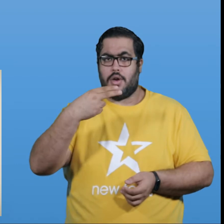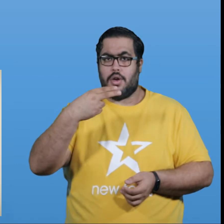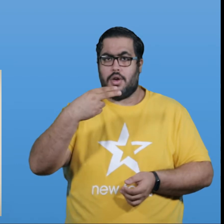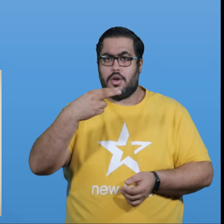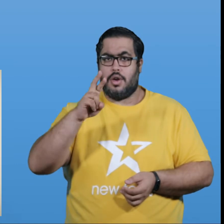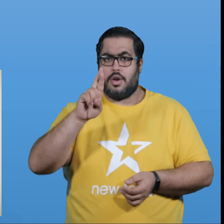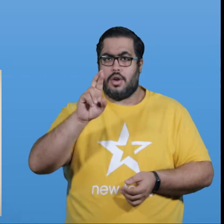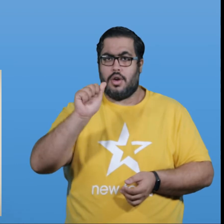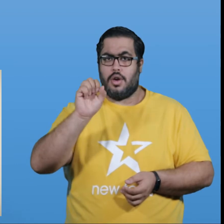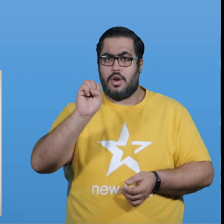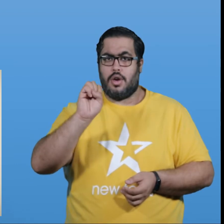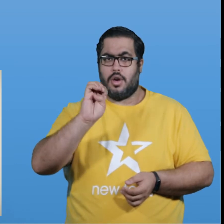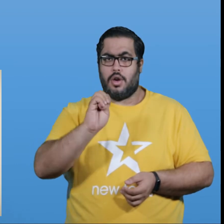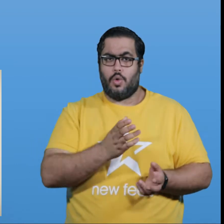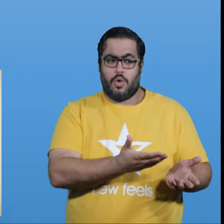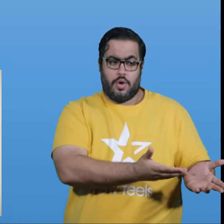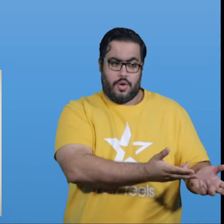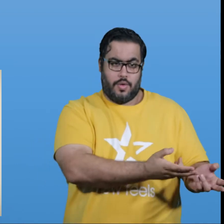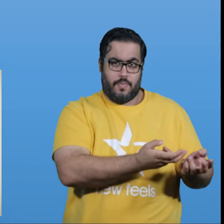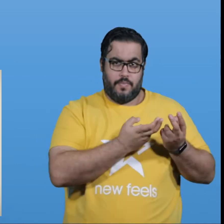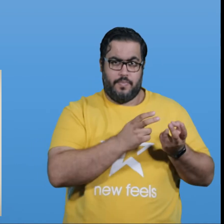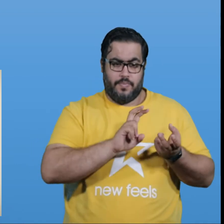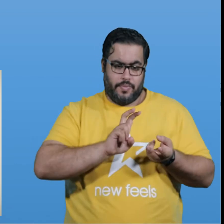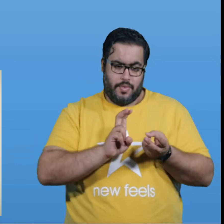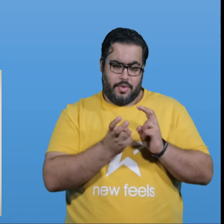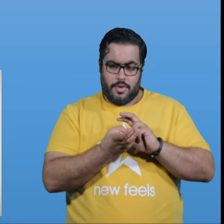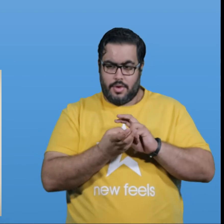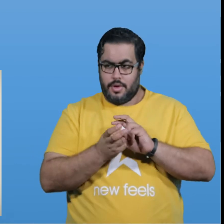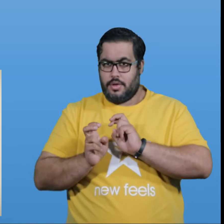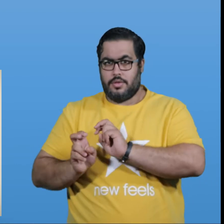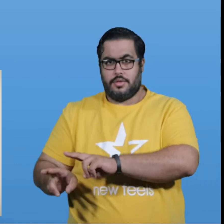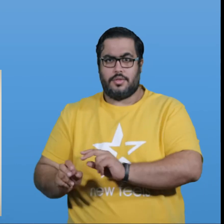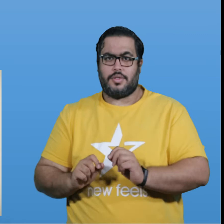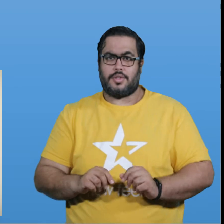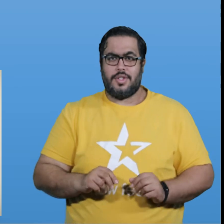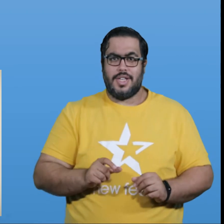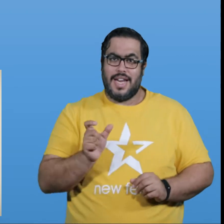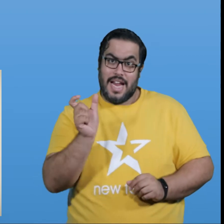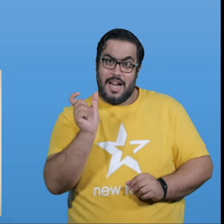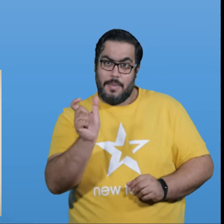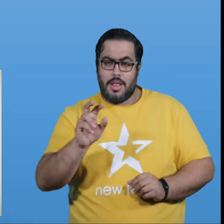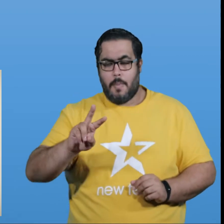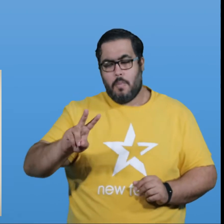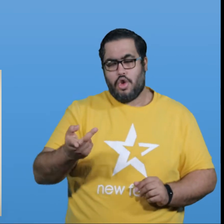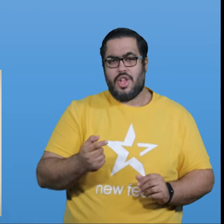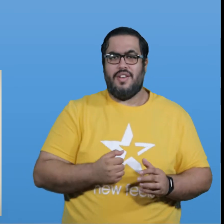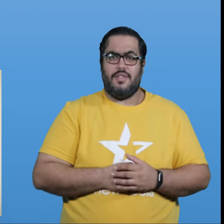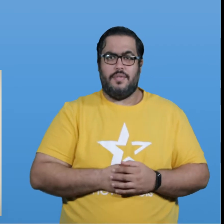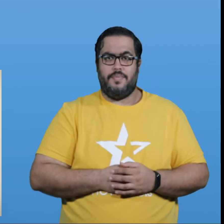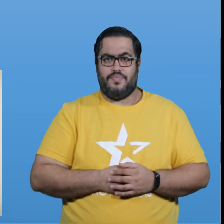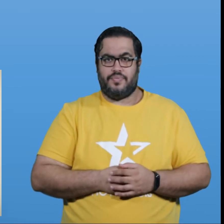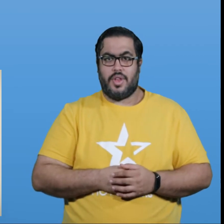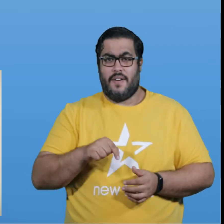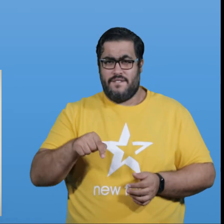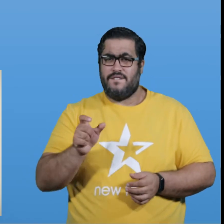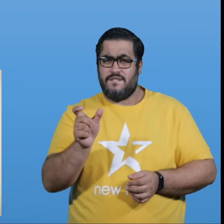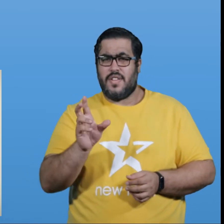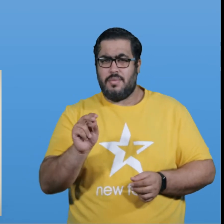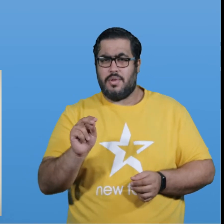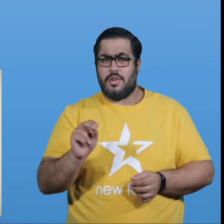rephrase or reword. The type of script chosen for the stamp is known in Arabic as thuluth. It